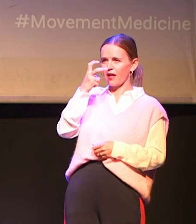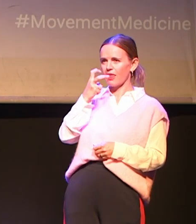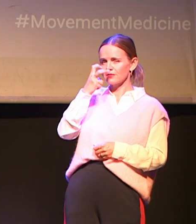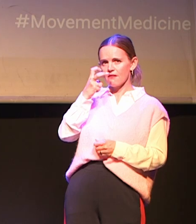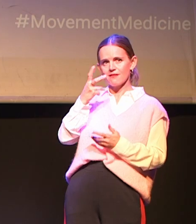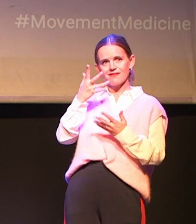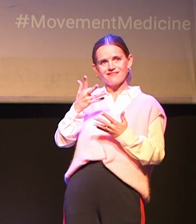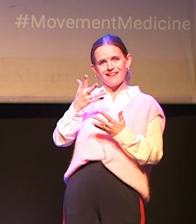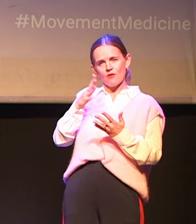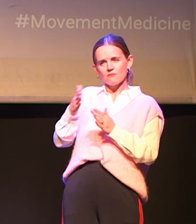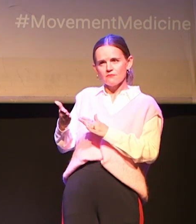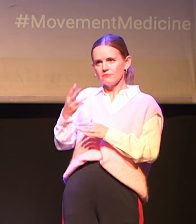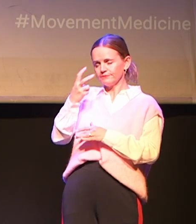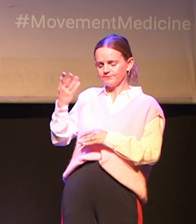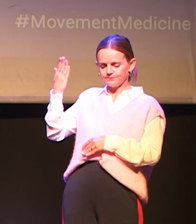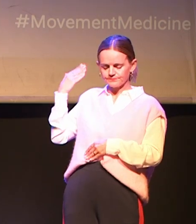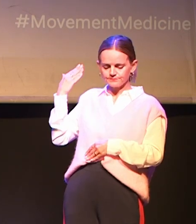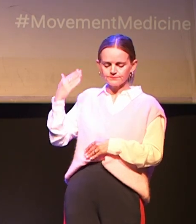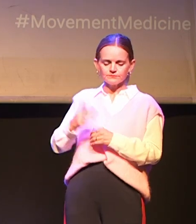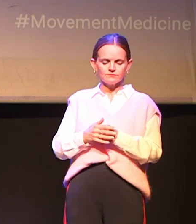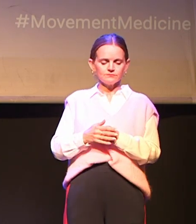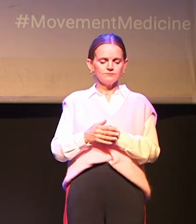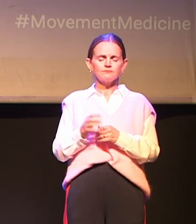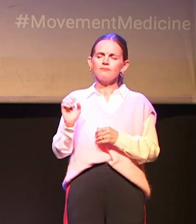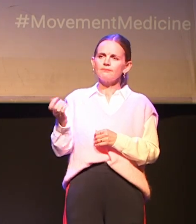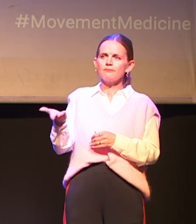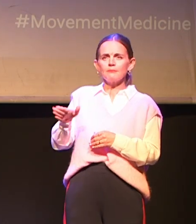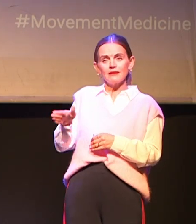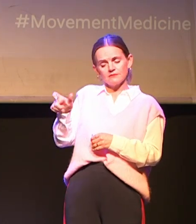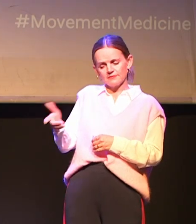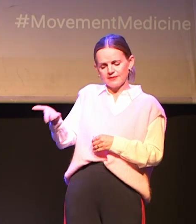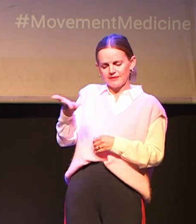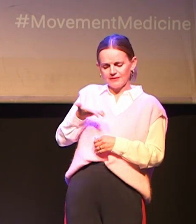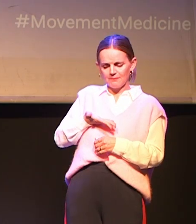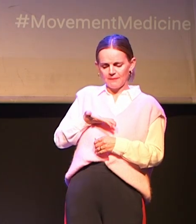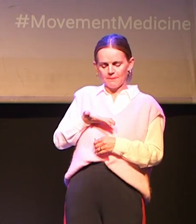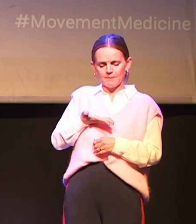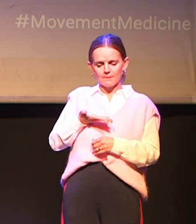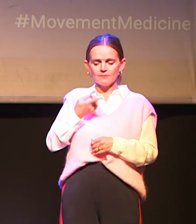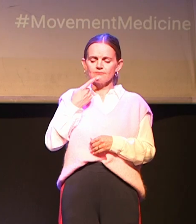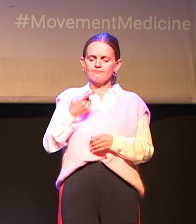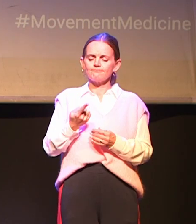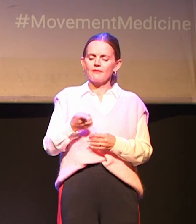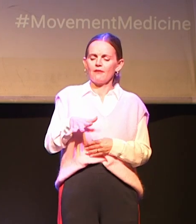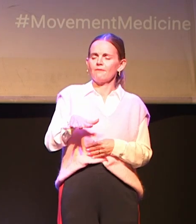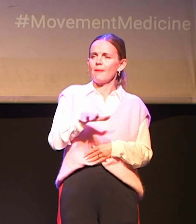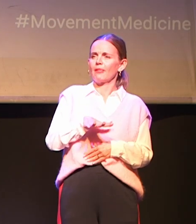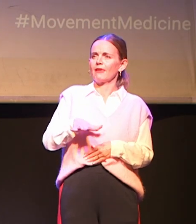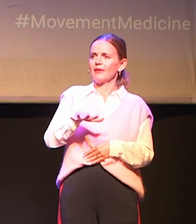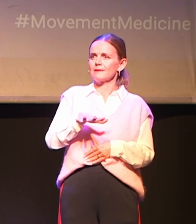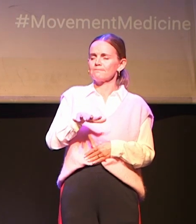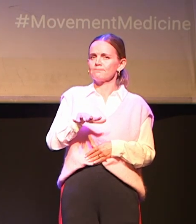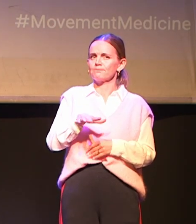an ancestor, and she gave me something a few years ago that says whānau, as in family. We